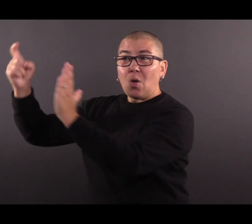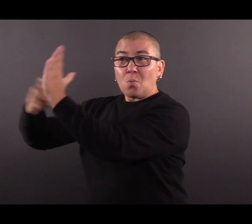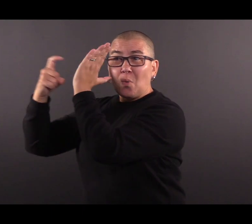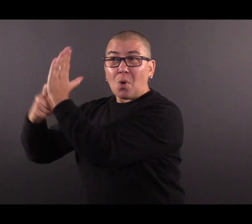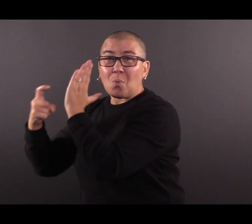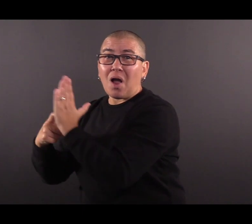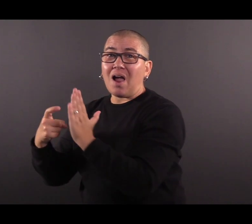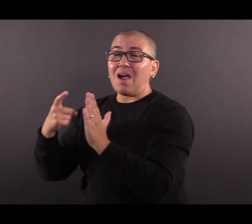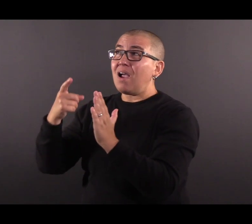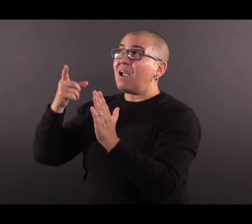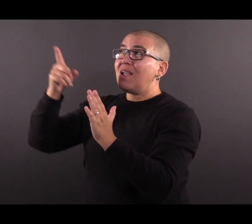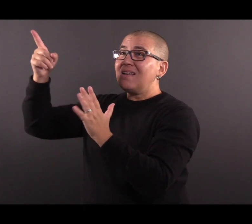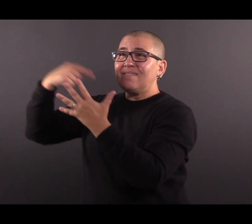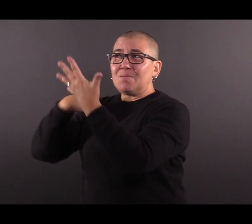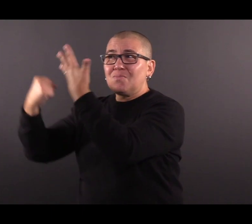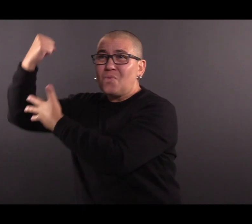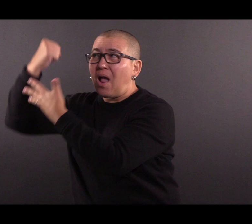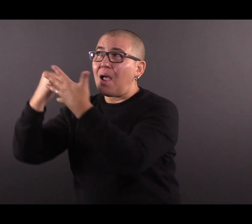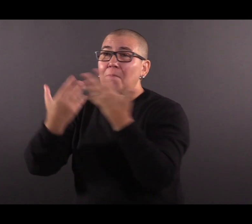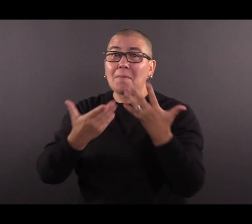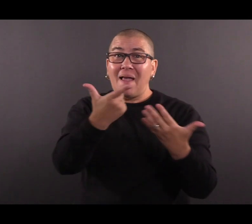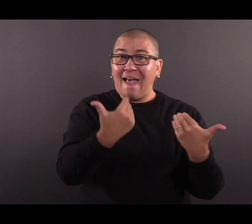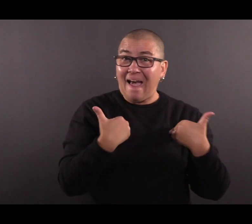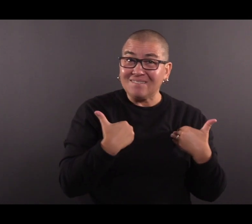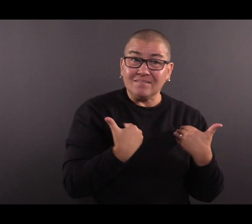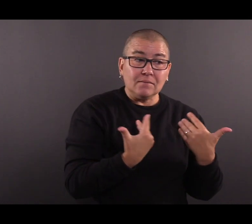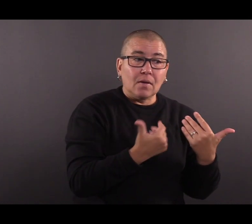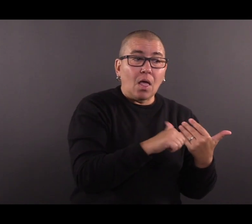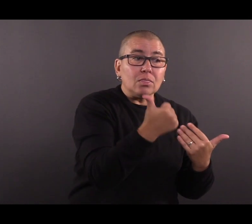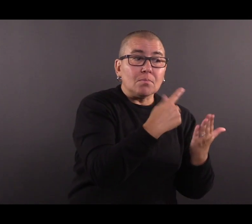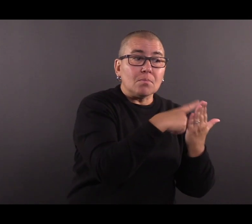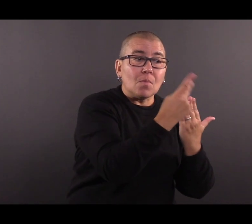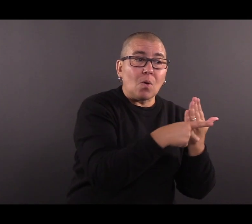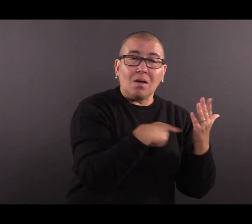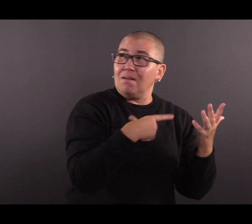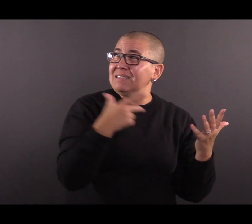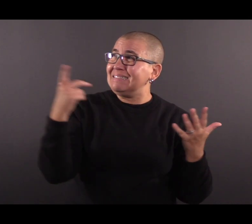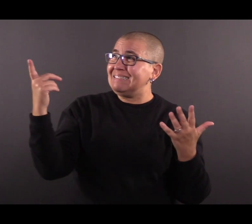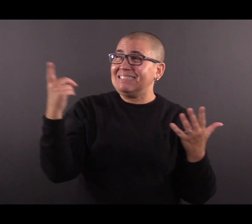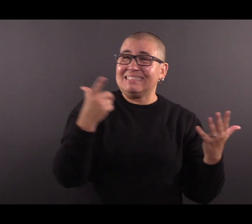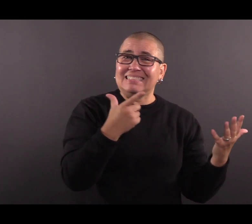ability to provide survivor-centered and trauma-informed services.